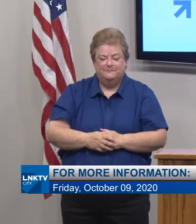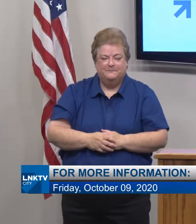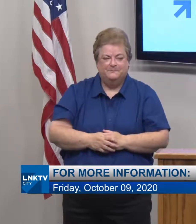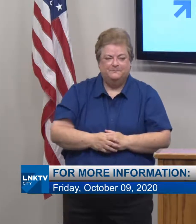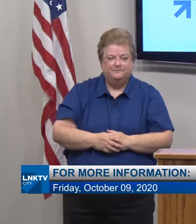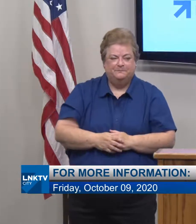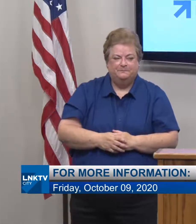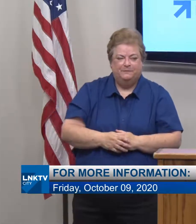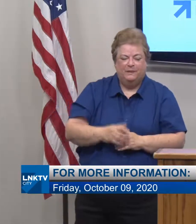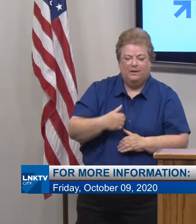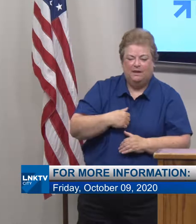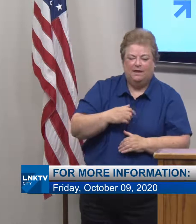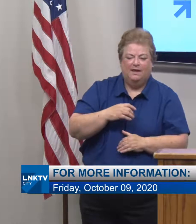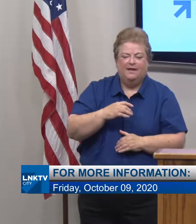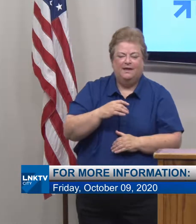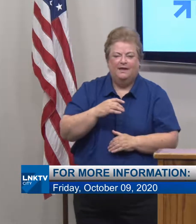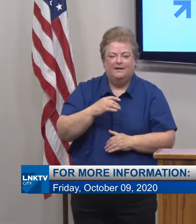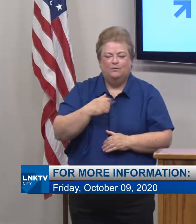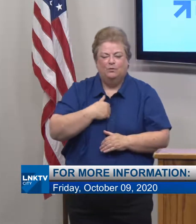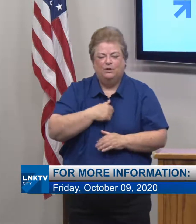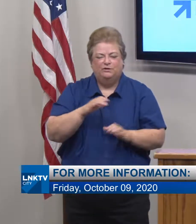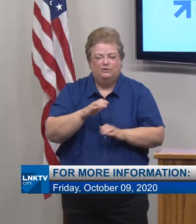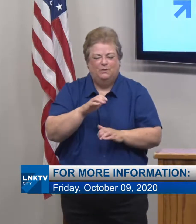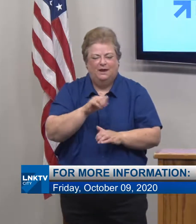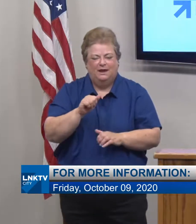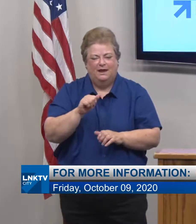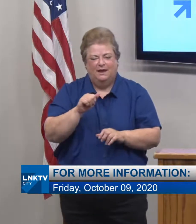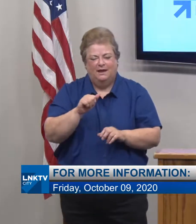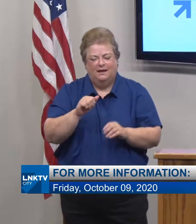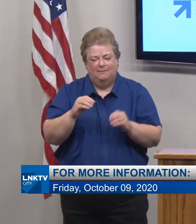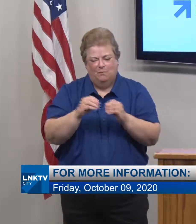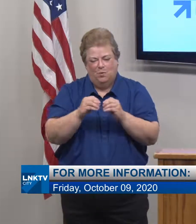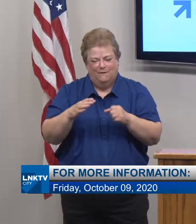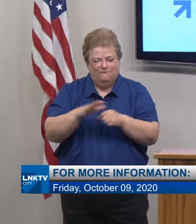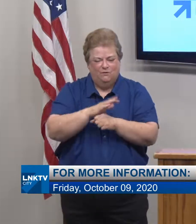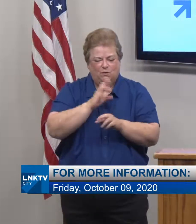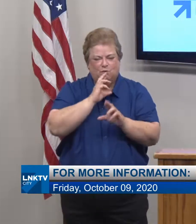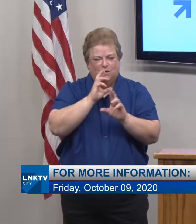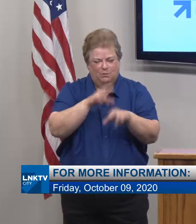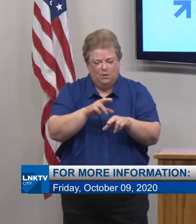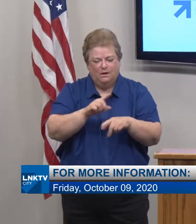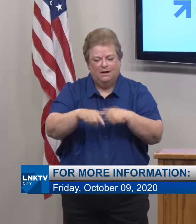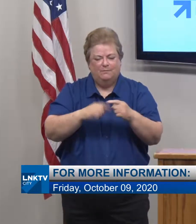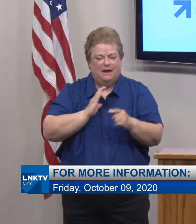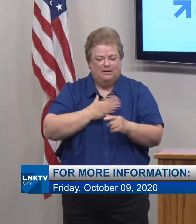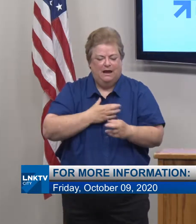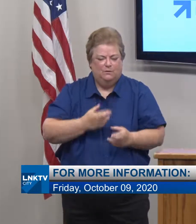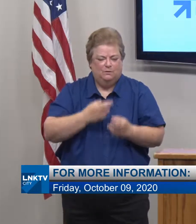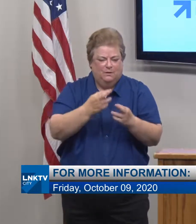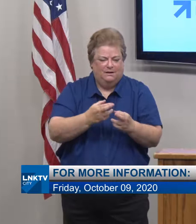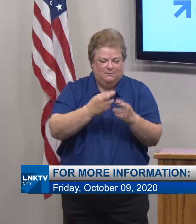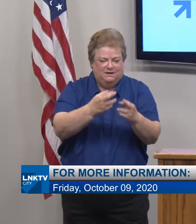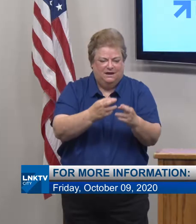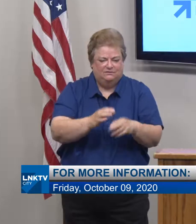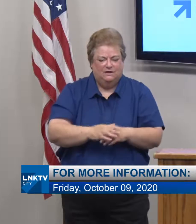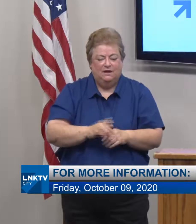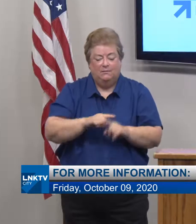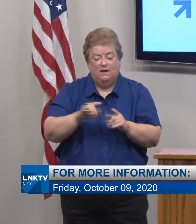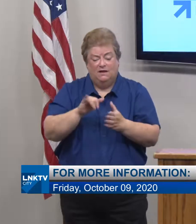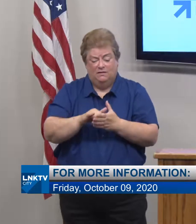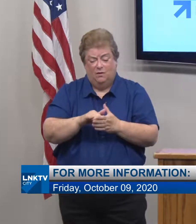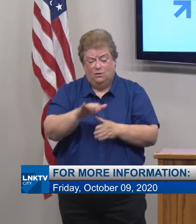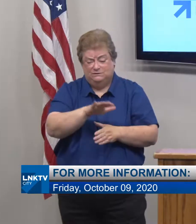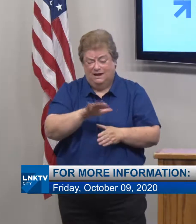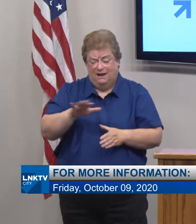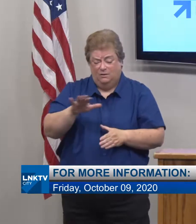our vaccine committee, and we'll be doing a more full report next week on the recommendations, but those are areas we're looking at.